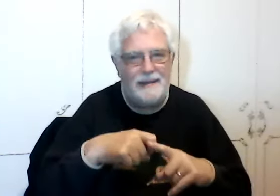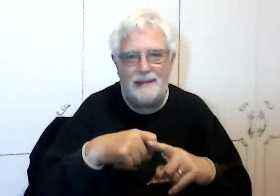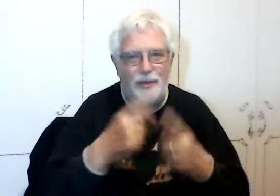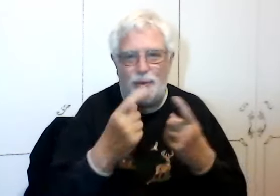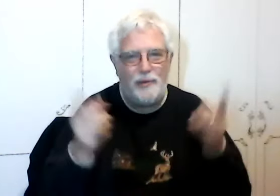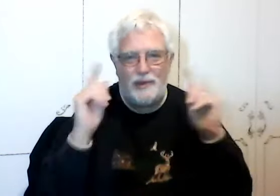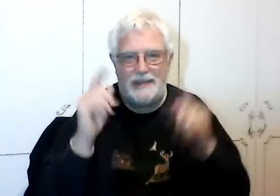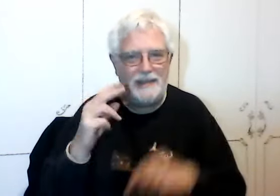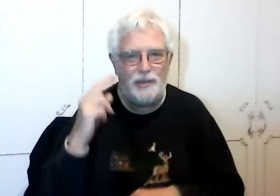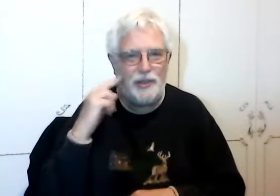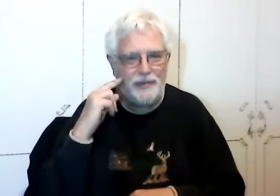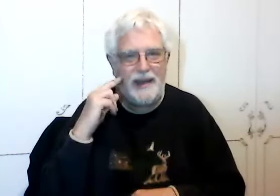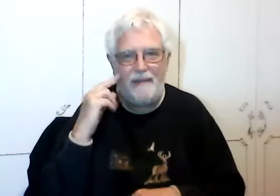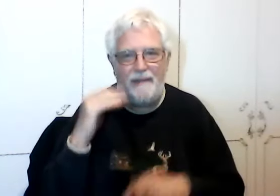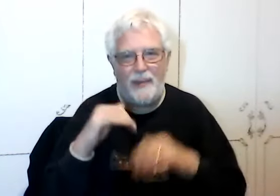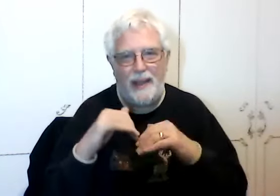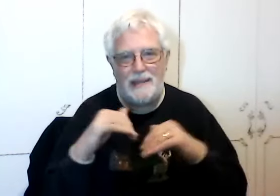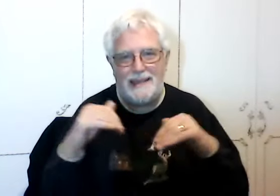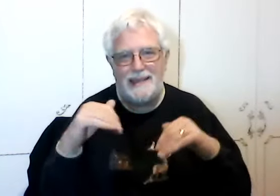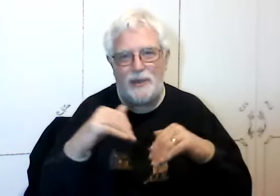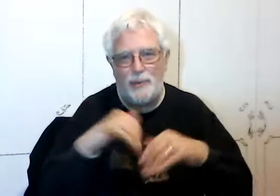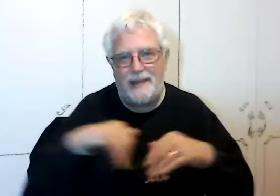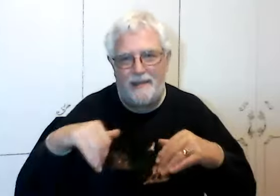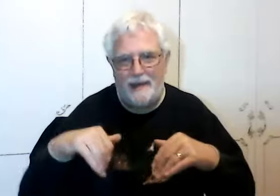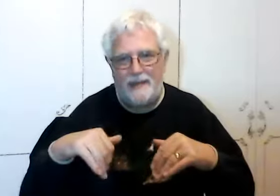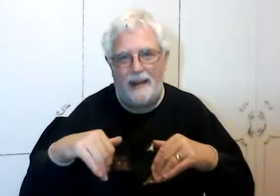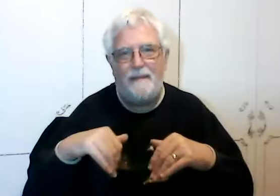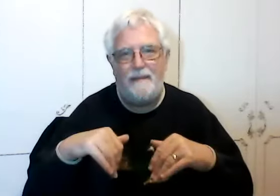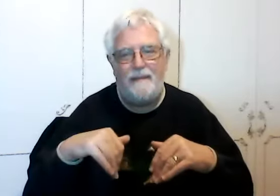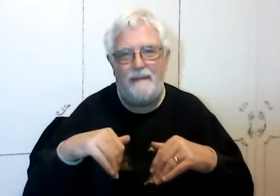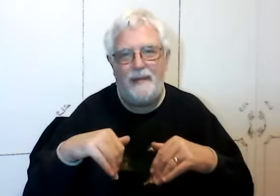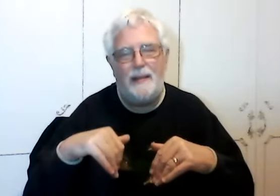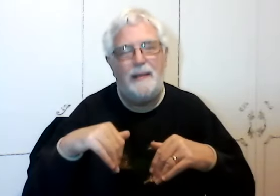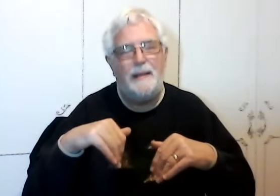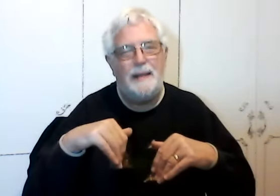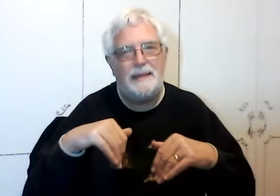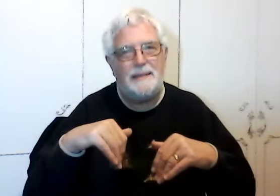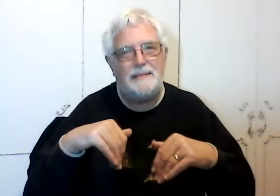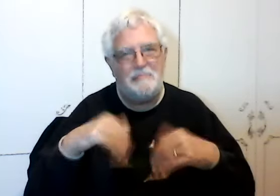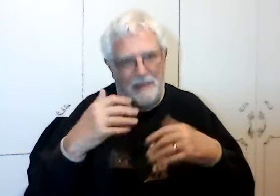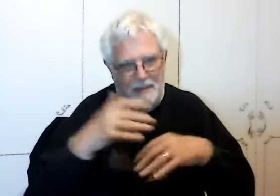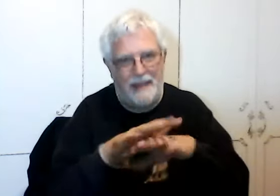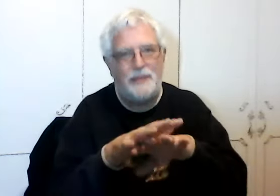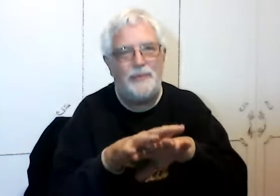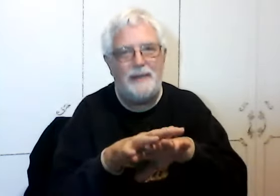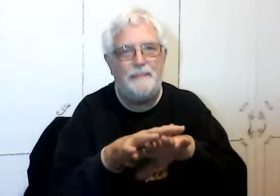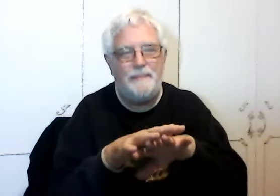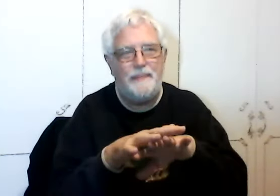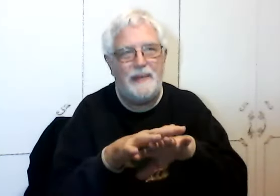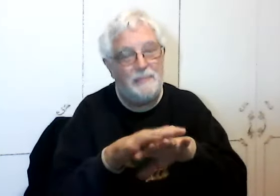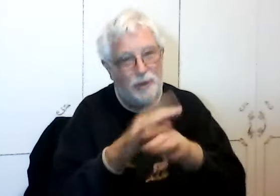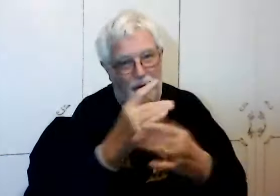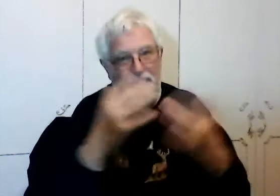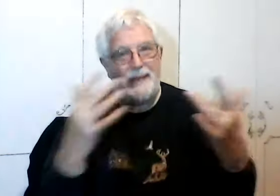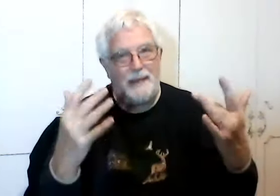no universities just for deaf, okay? It's exclusively for deaf. It's going to be mainstream, and the majority of the